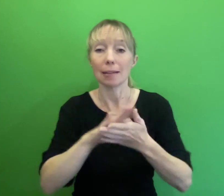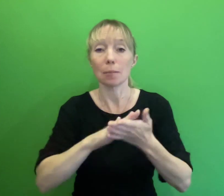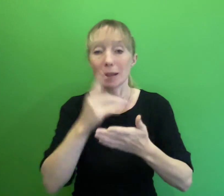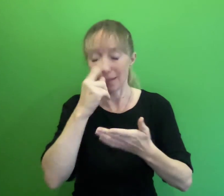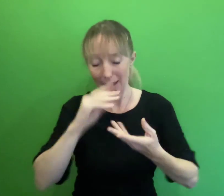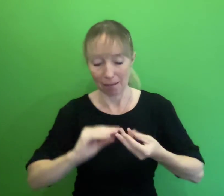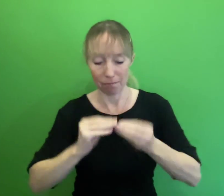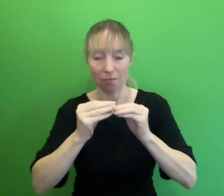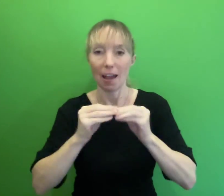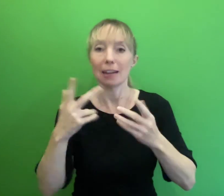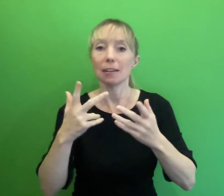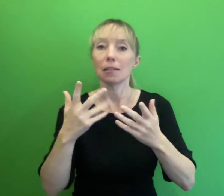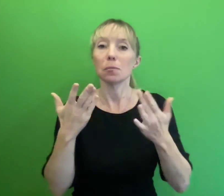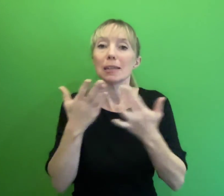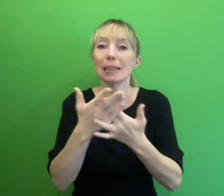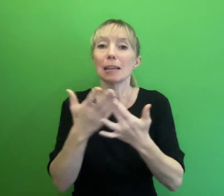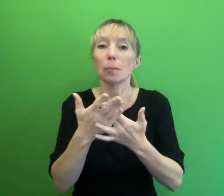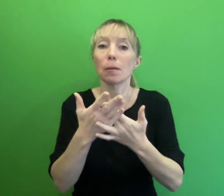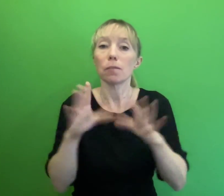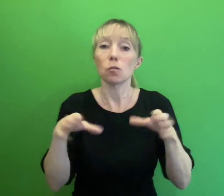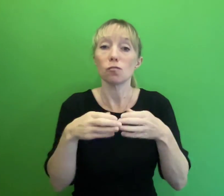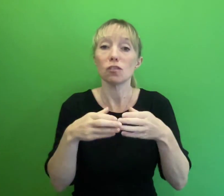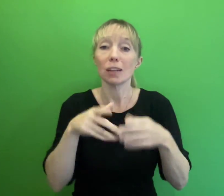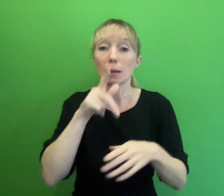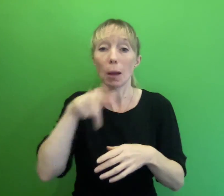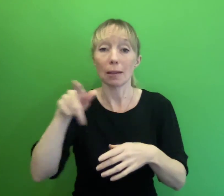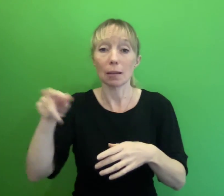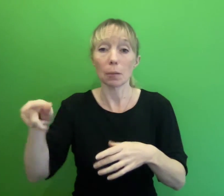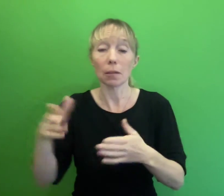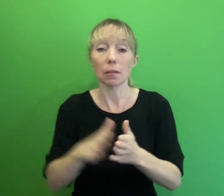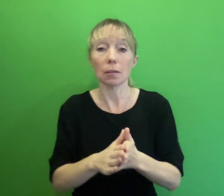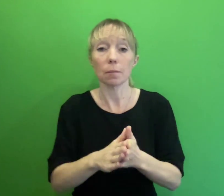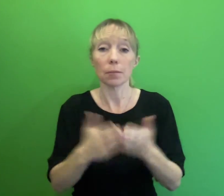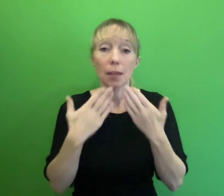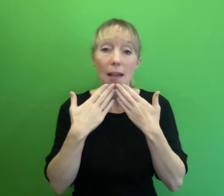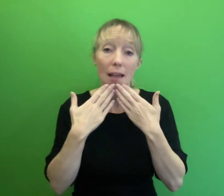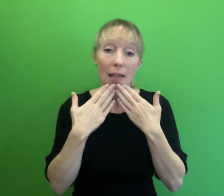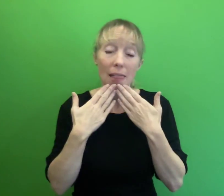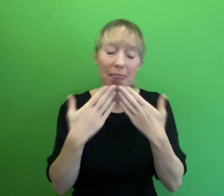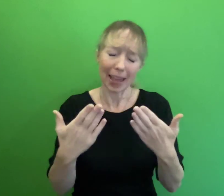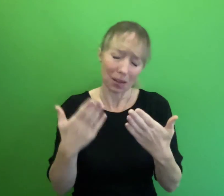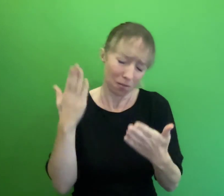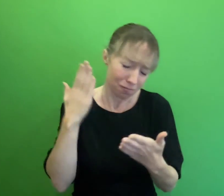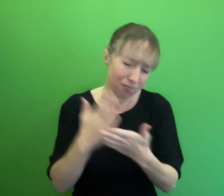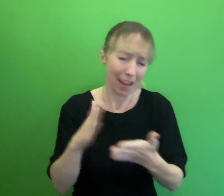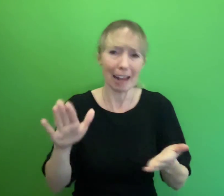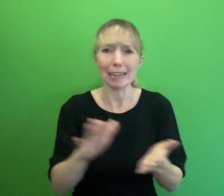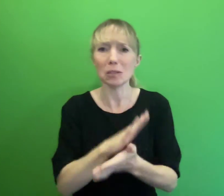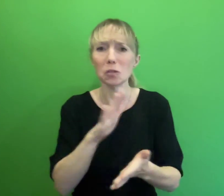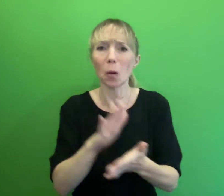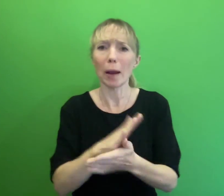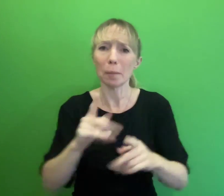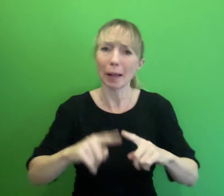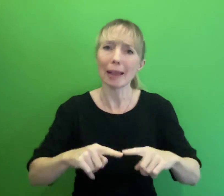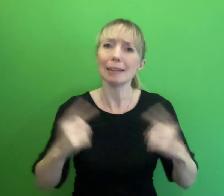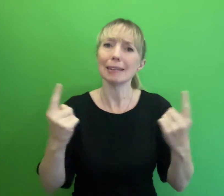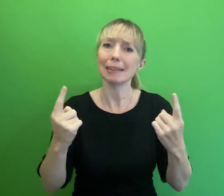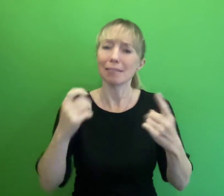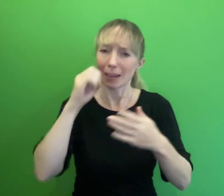for the retreat participants. Thank you for a very enjoyable and unique experience. I know that I'm